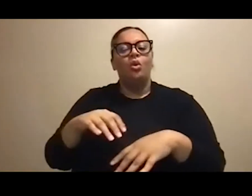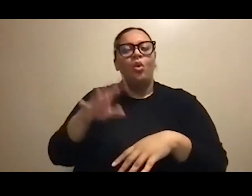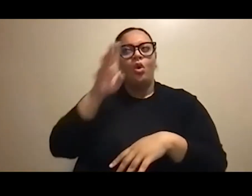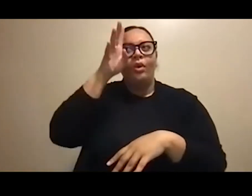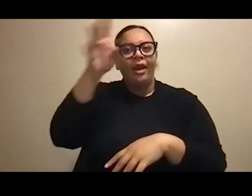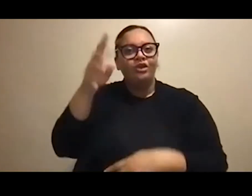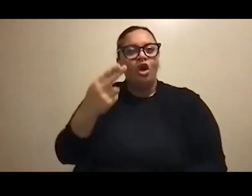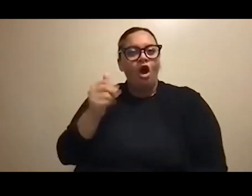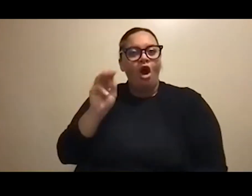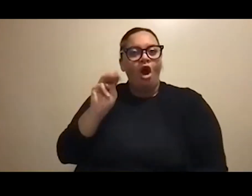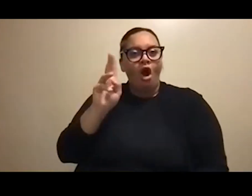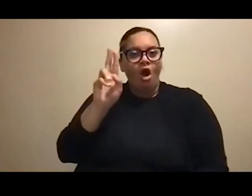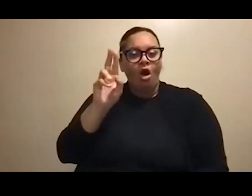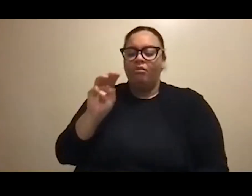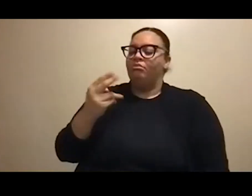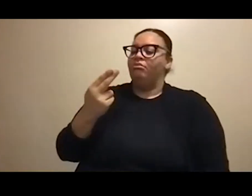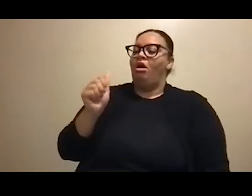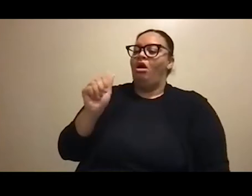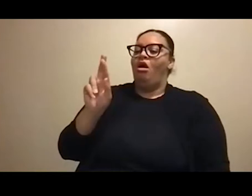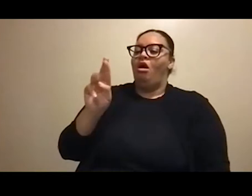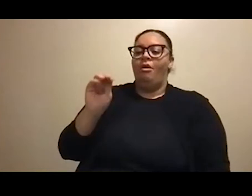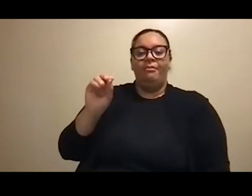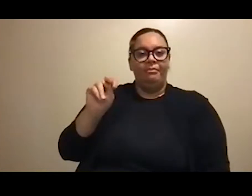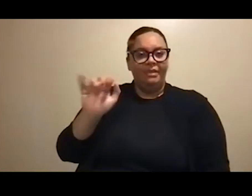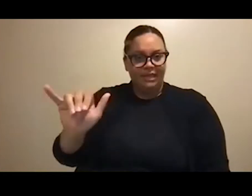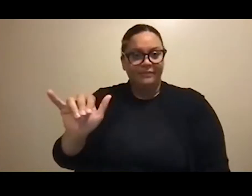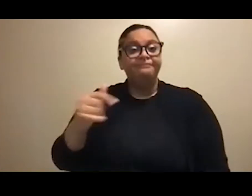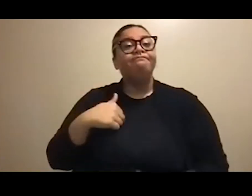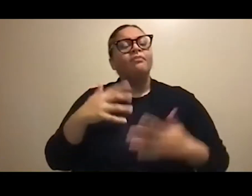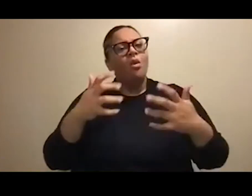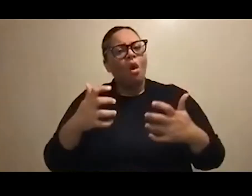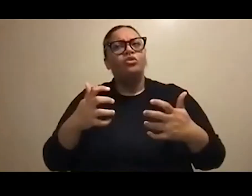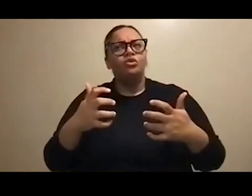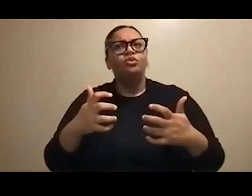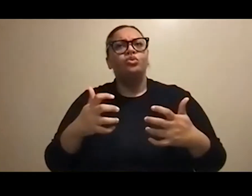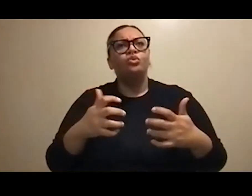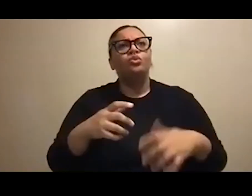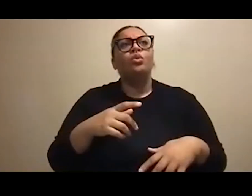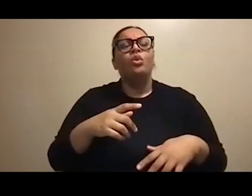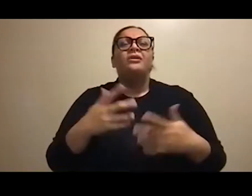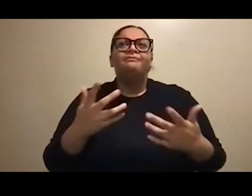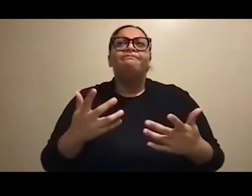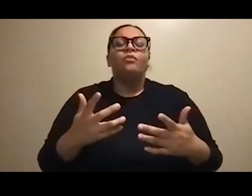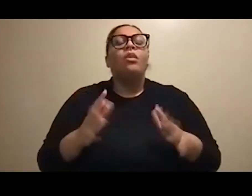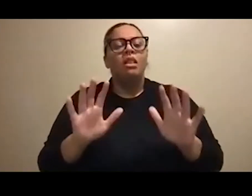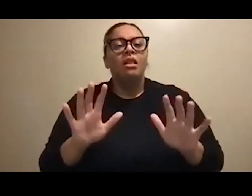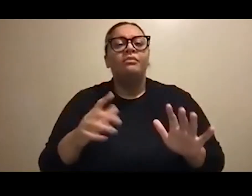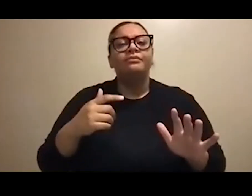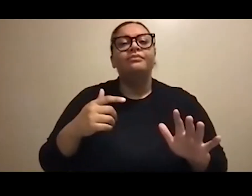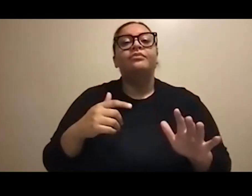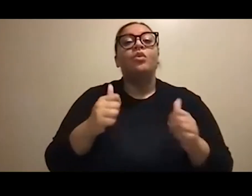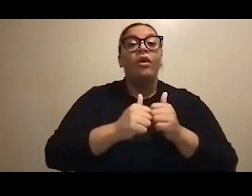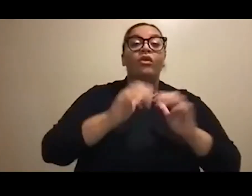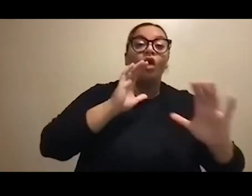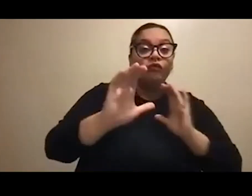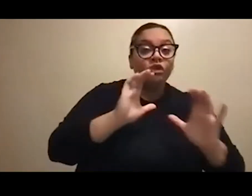intellectual Feng Shui with regard to the Second Amendment. And what do I mean by that? I mean, basically through conversation and